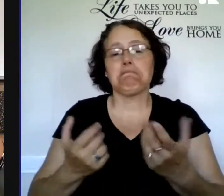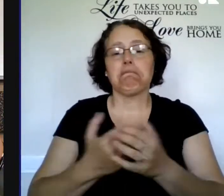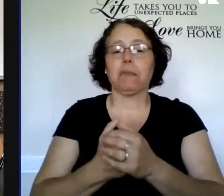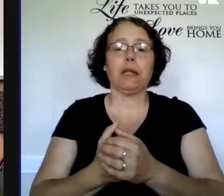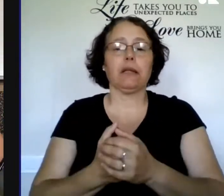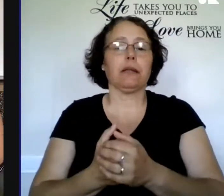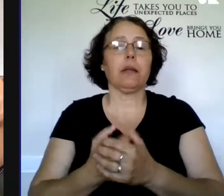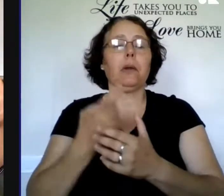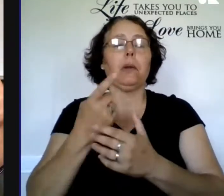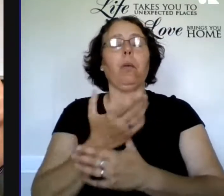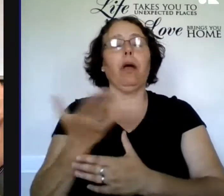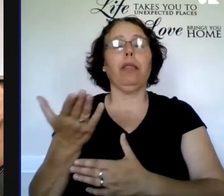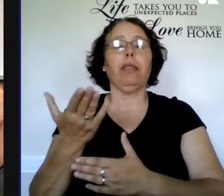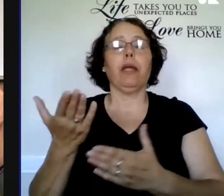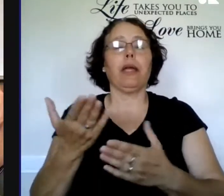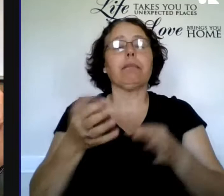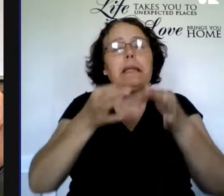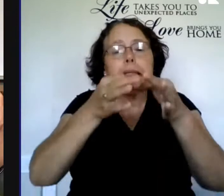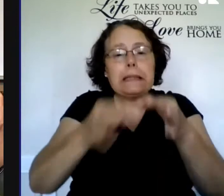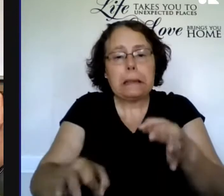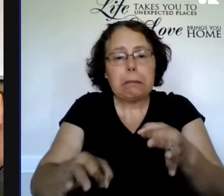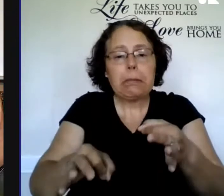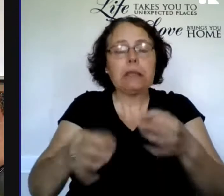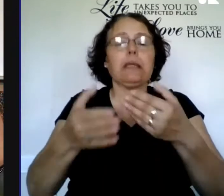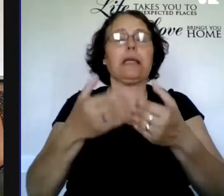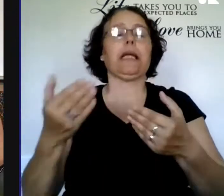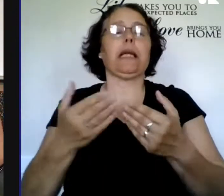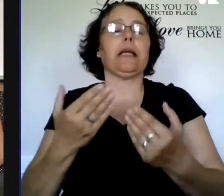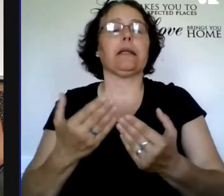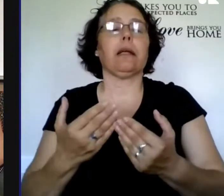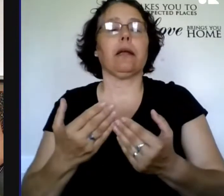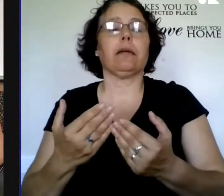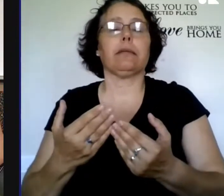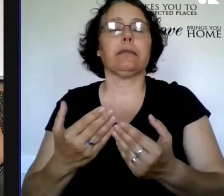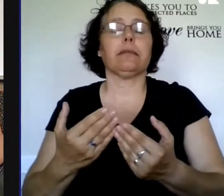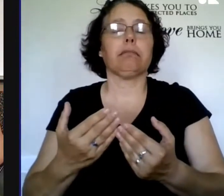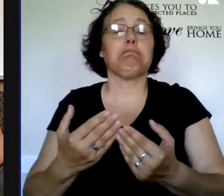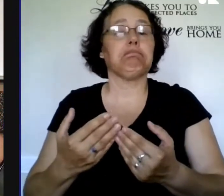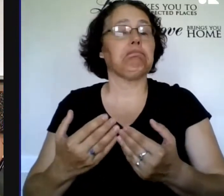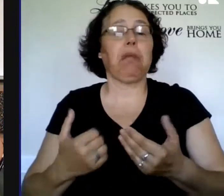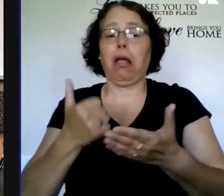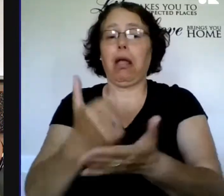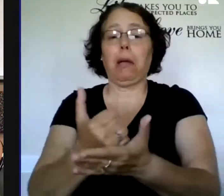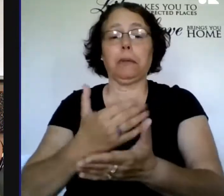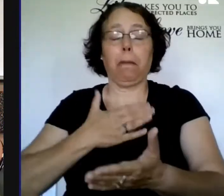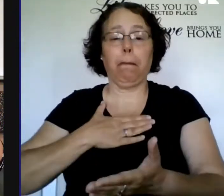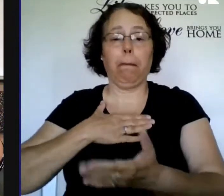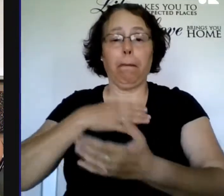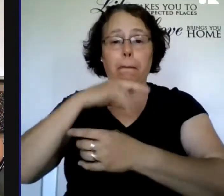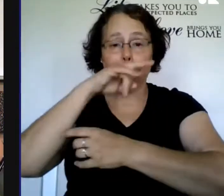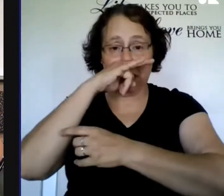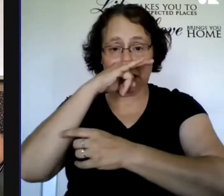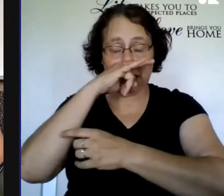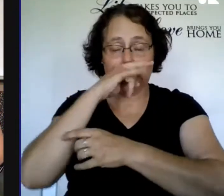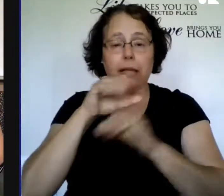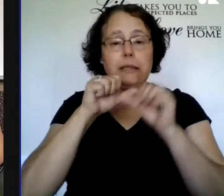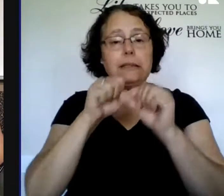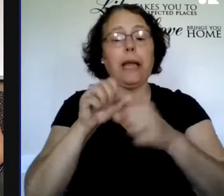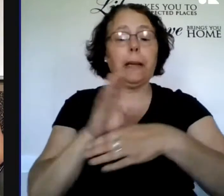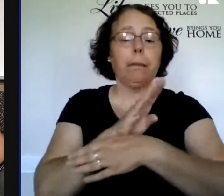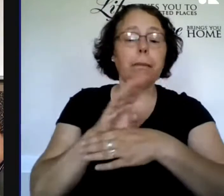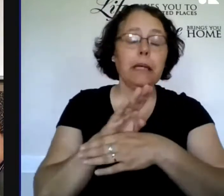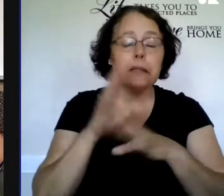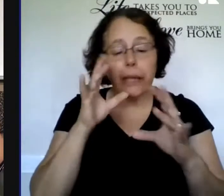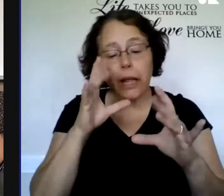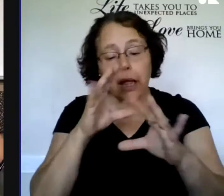I found at my house that this can keep my kids busy for about 15 minutes. So if you